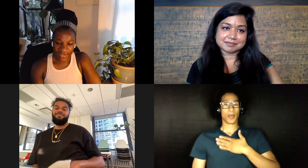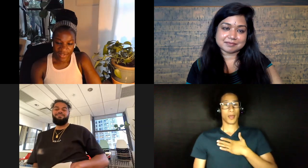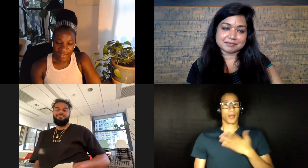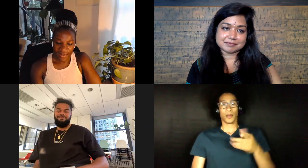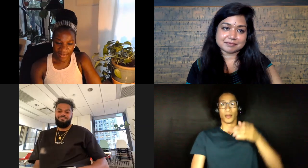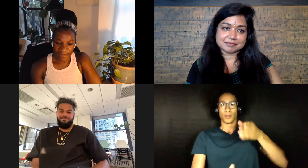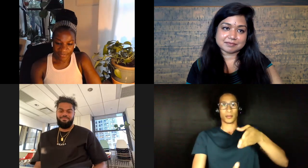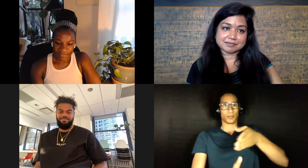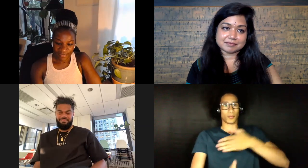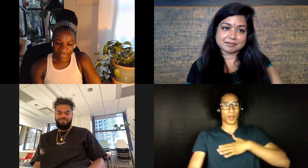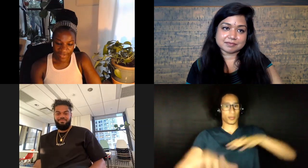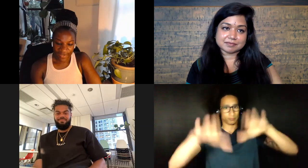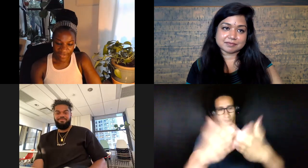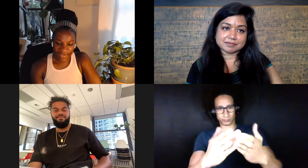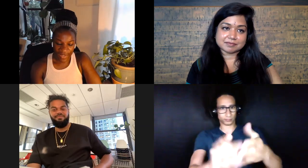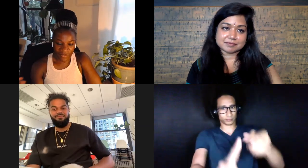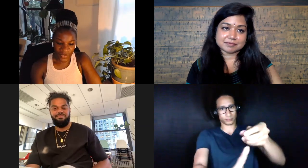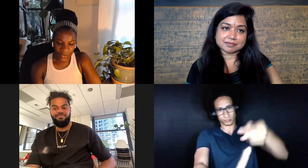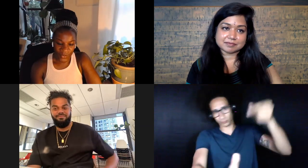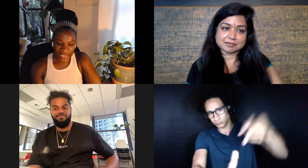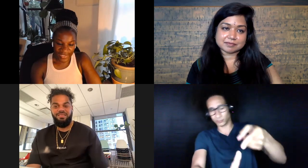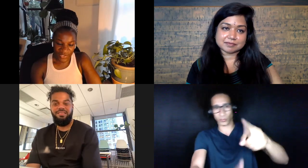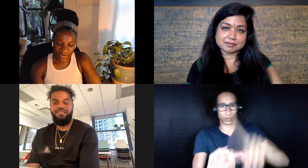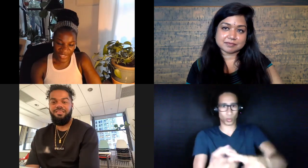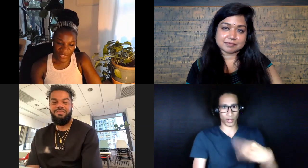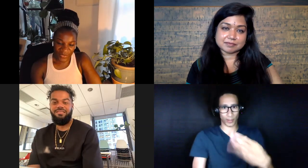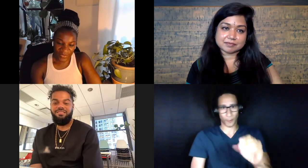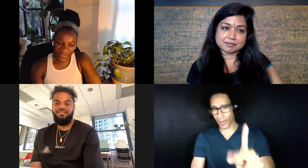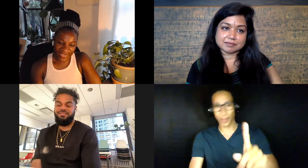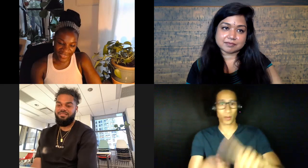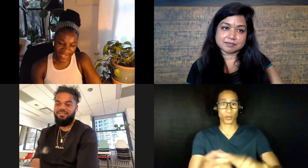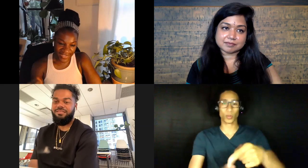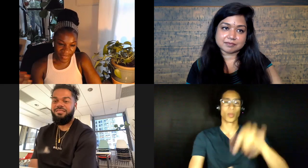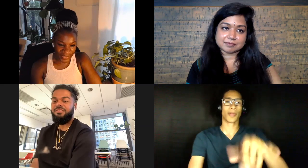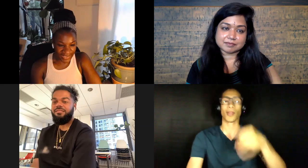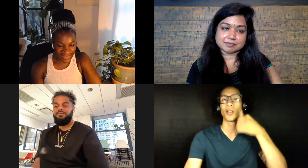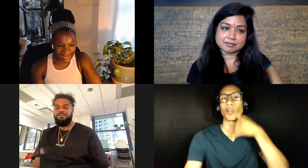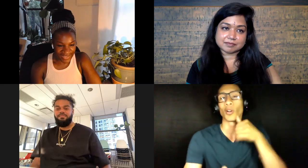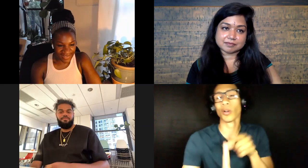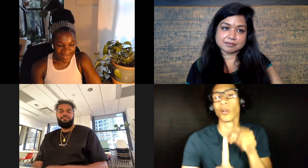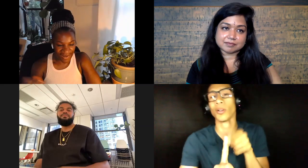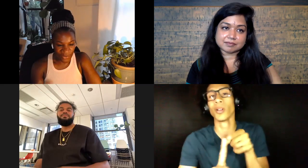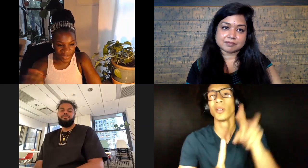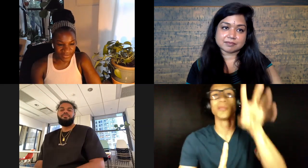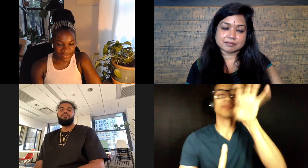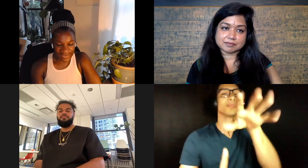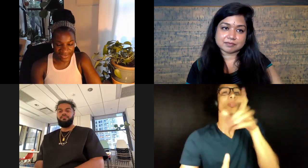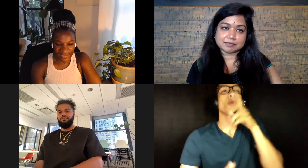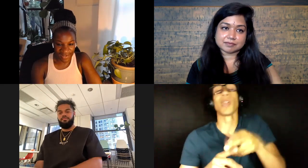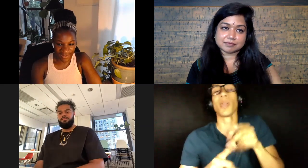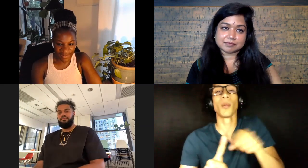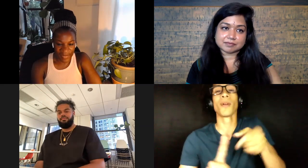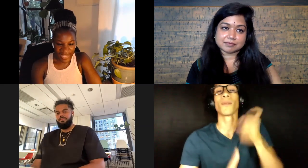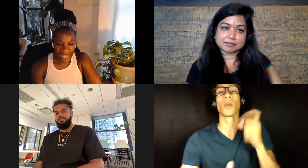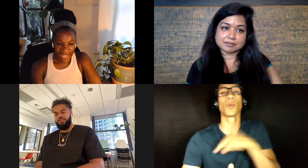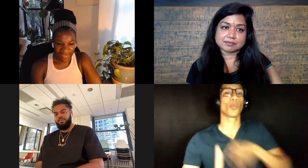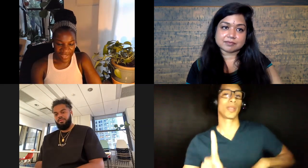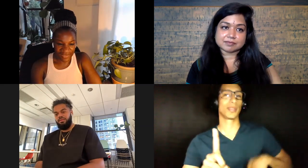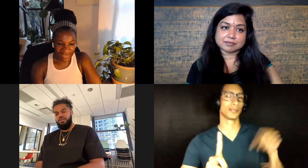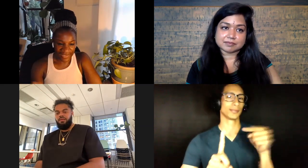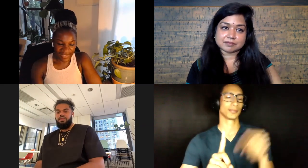basically a bunch of entries, sort of like a coffee table encyclopedia textbook, but also,